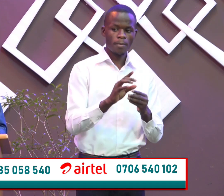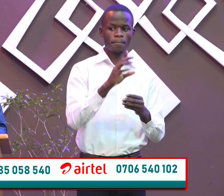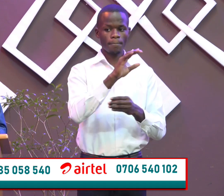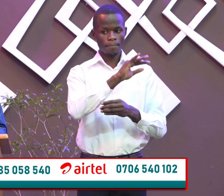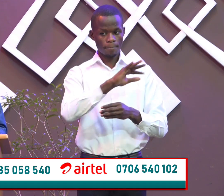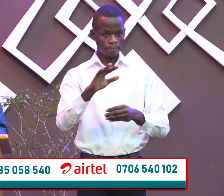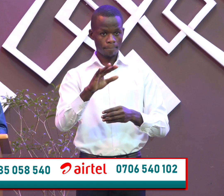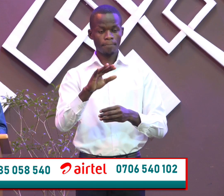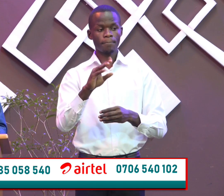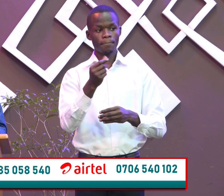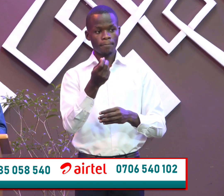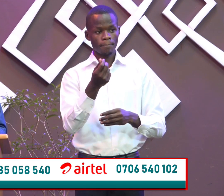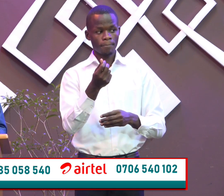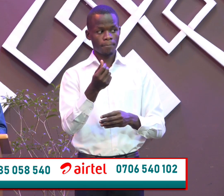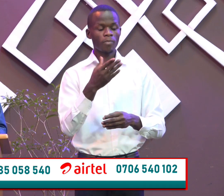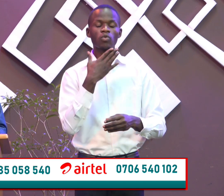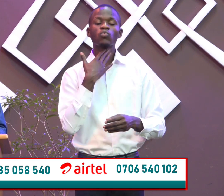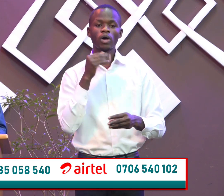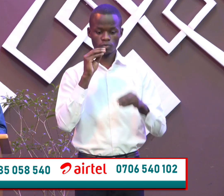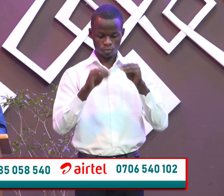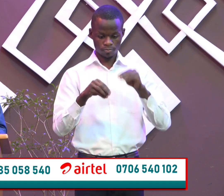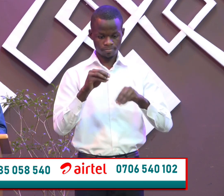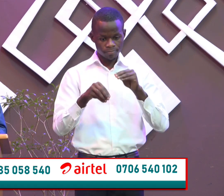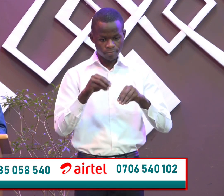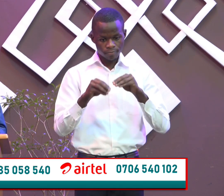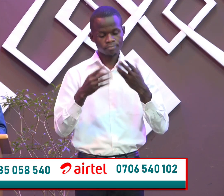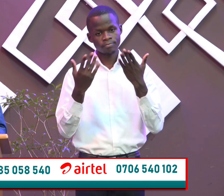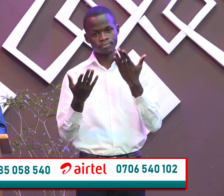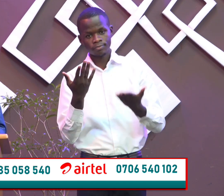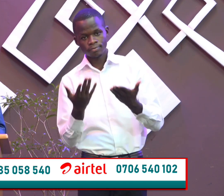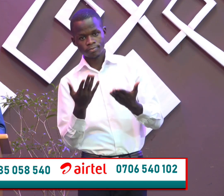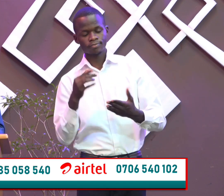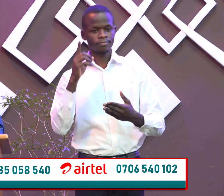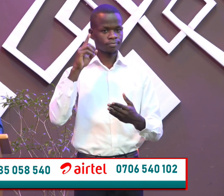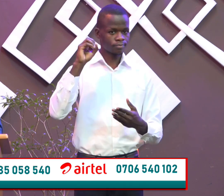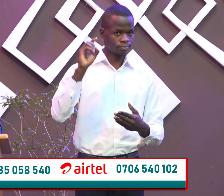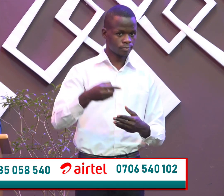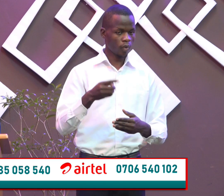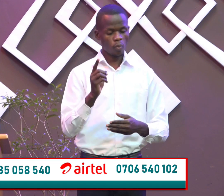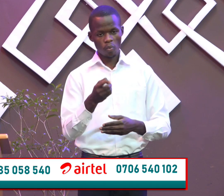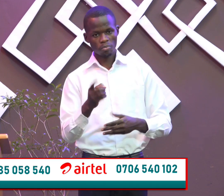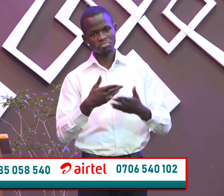amount ya sente zetuli okuwayo. Good.